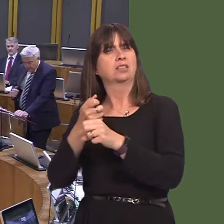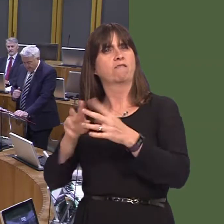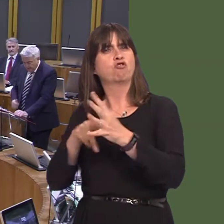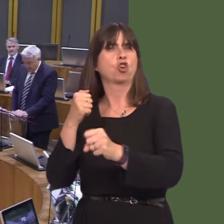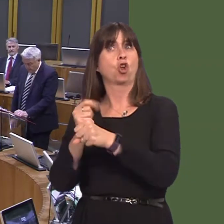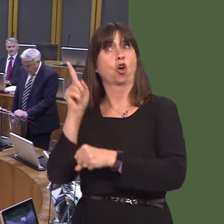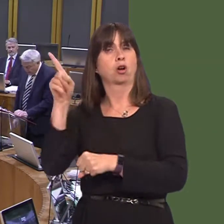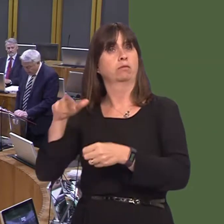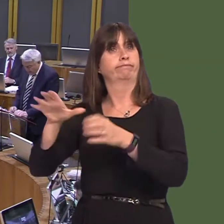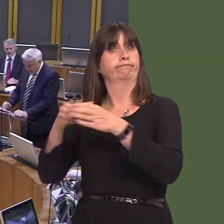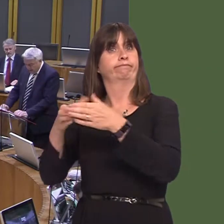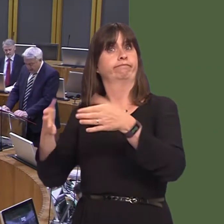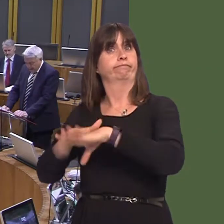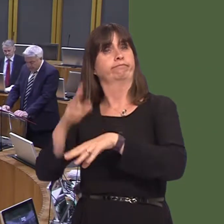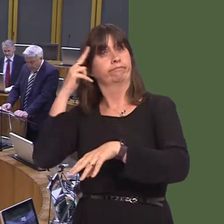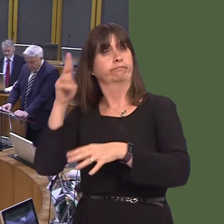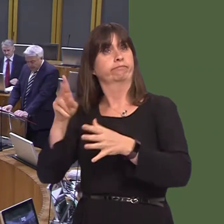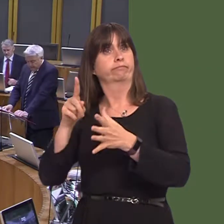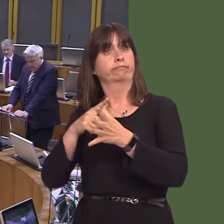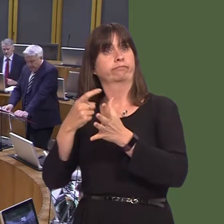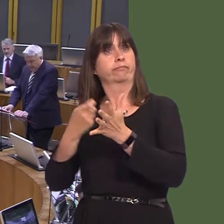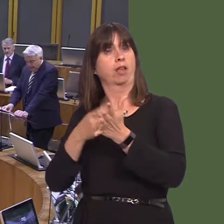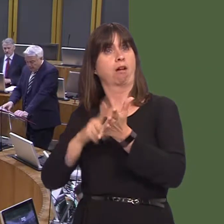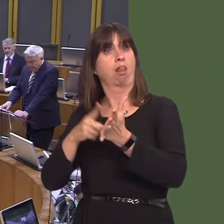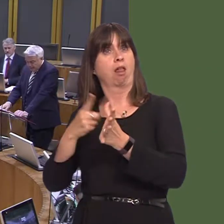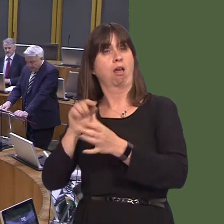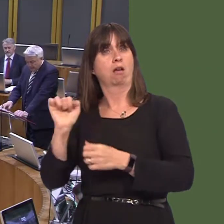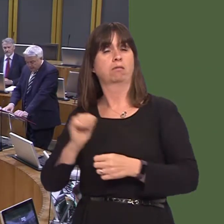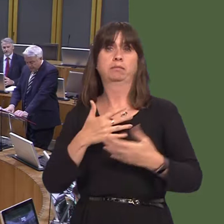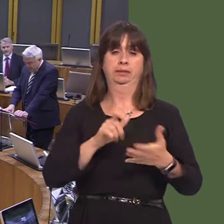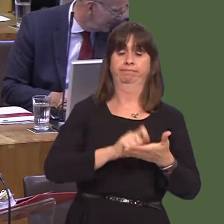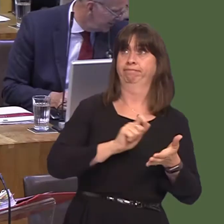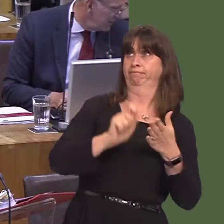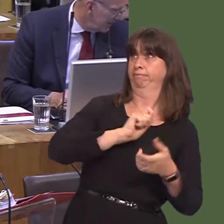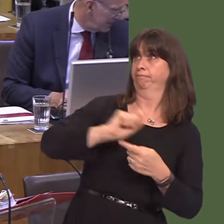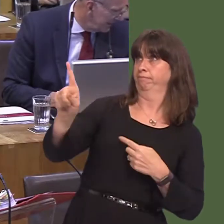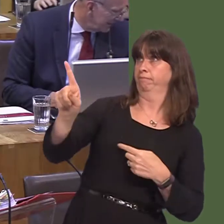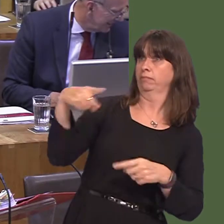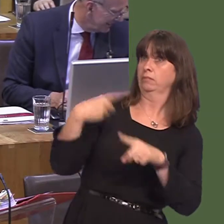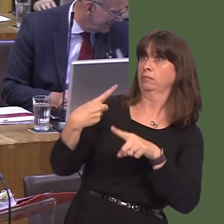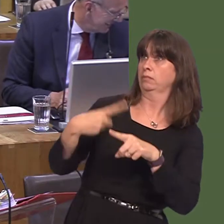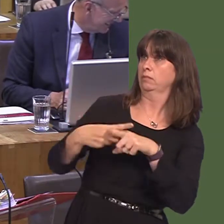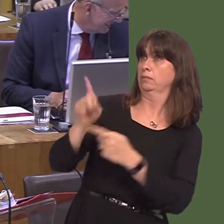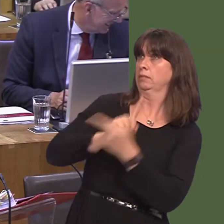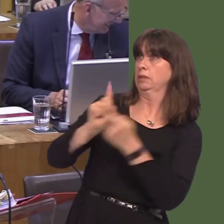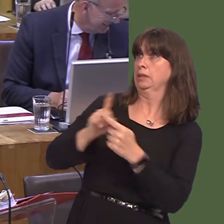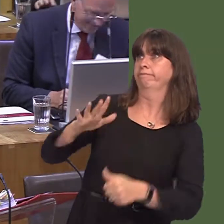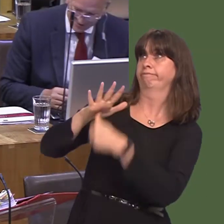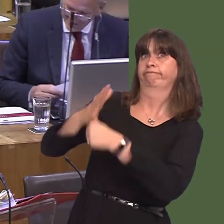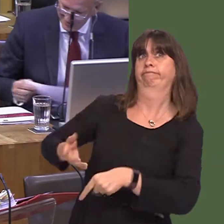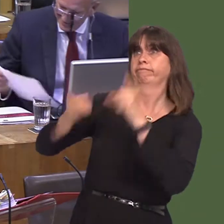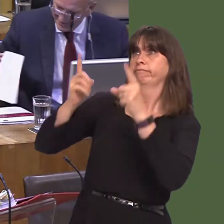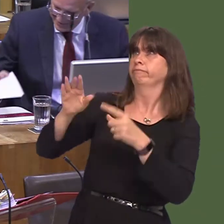Well, the Cabinet Secretary for Energy Planning and Rural Affairs has written to the Managing Director of Arla to request an urgent meeting to discuss